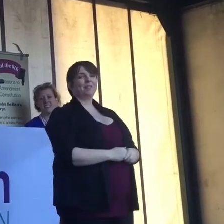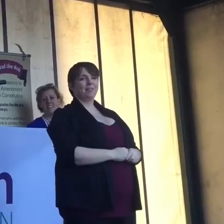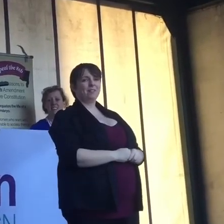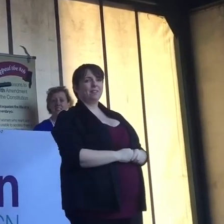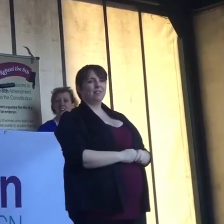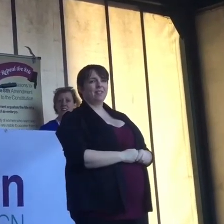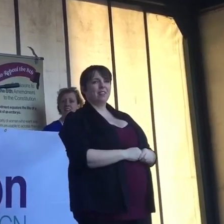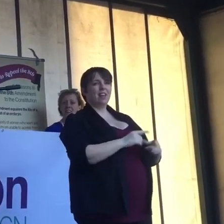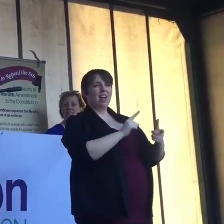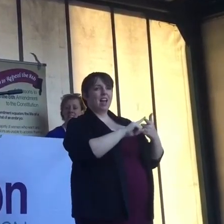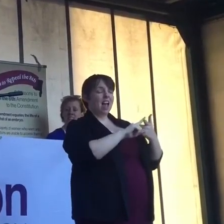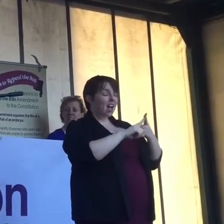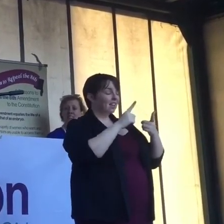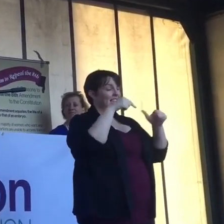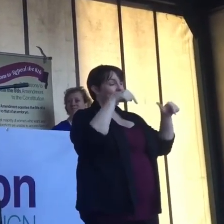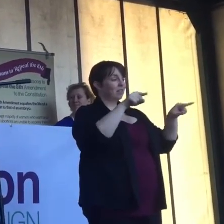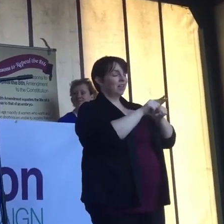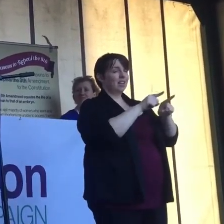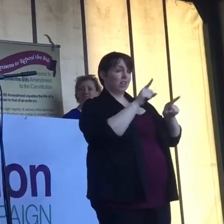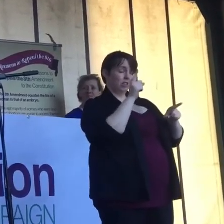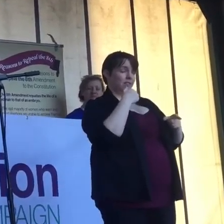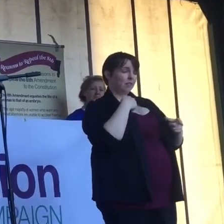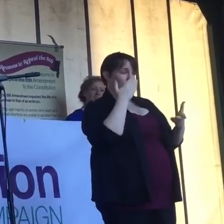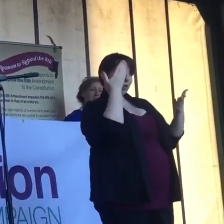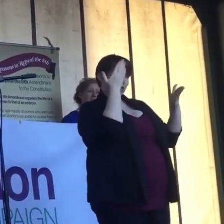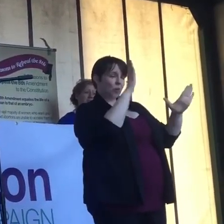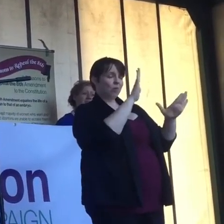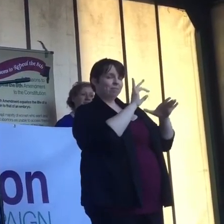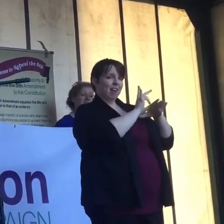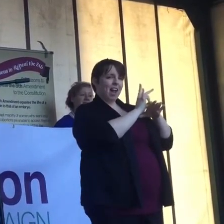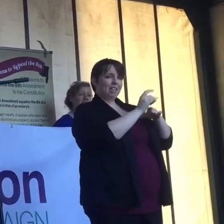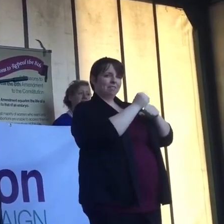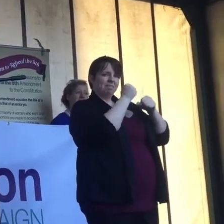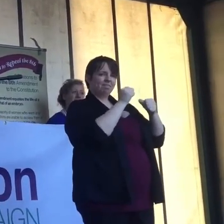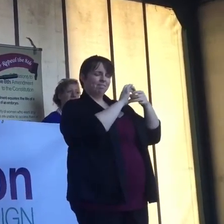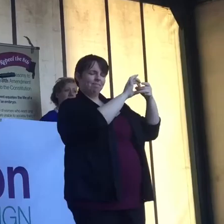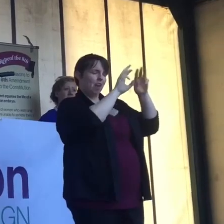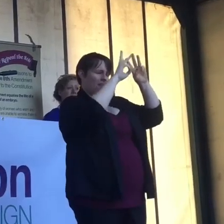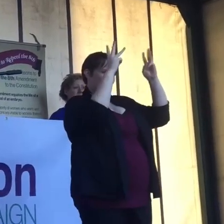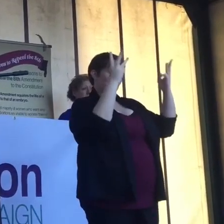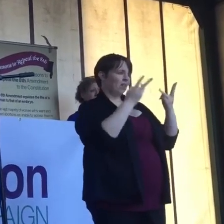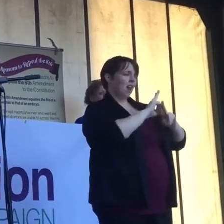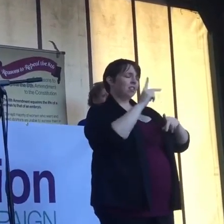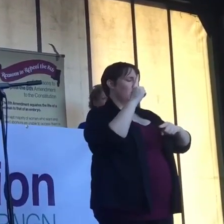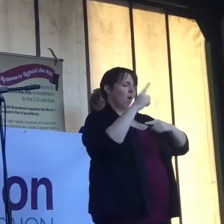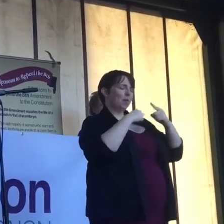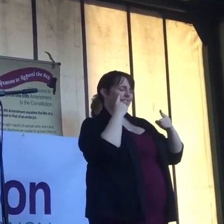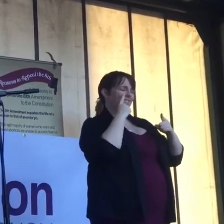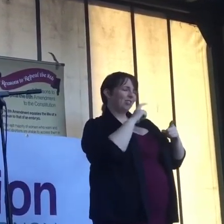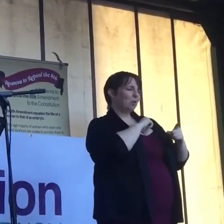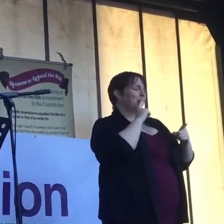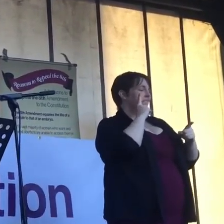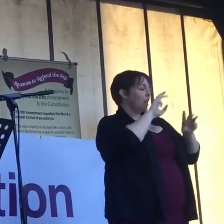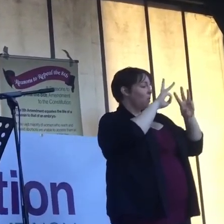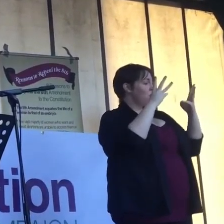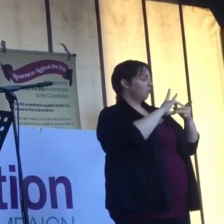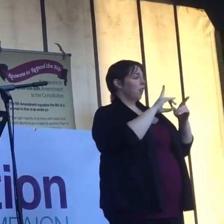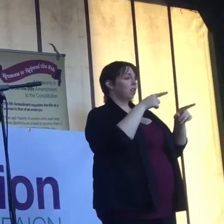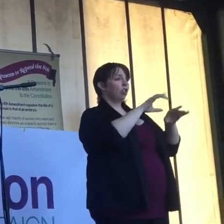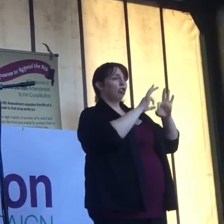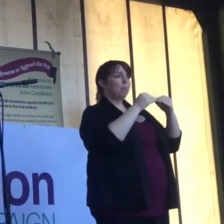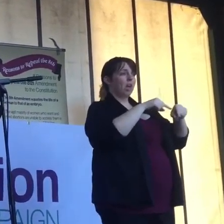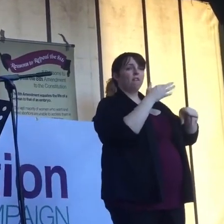We also have with us, and this should show you the solidarity that is around the world, it's not always evident, the solidarity from